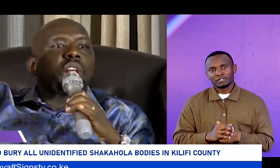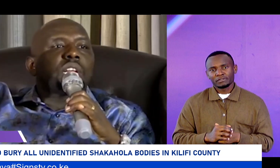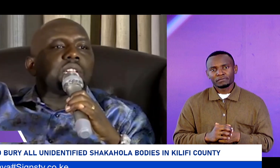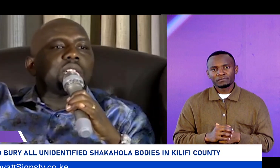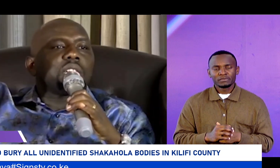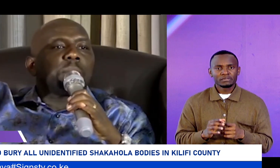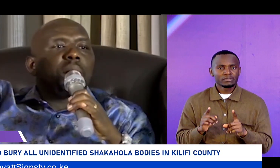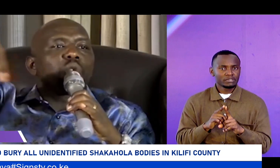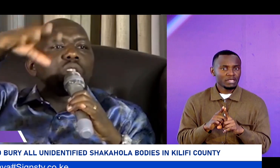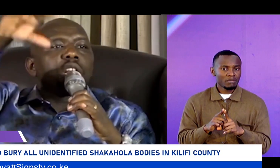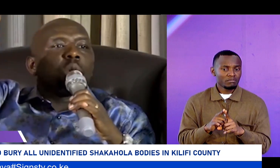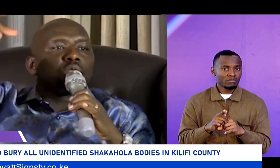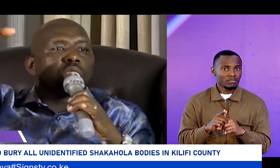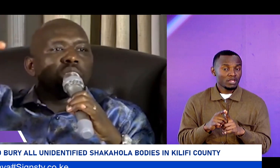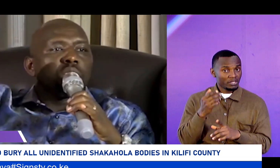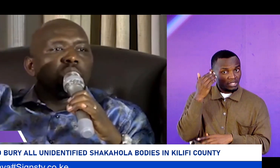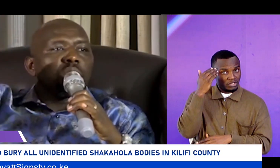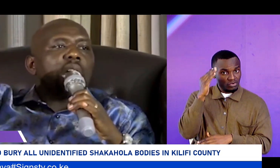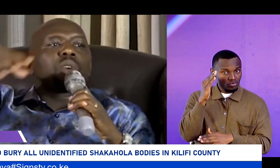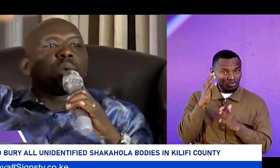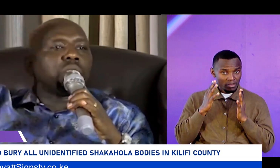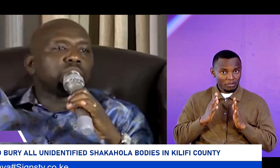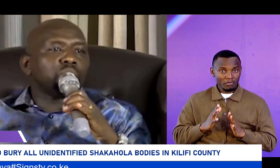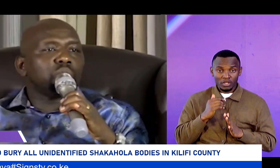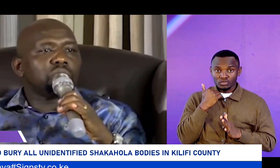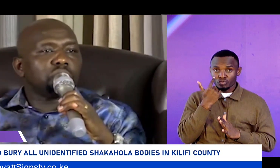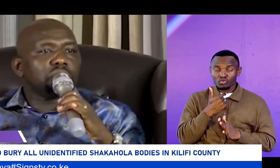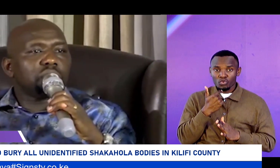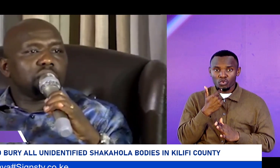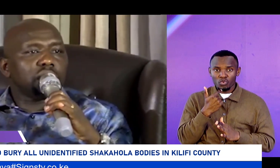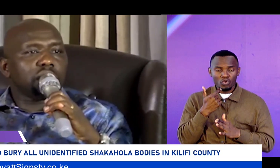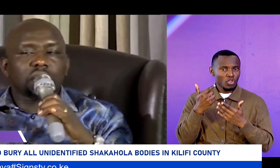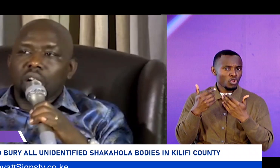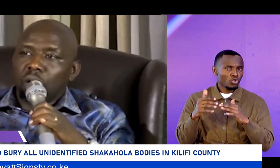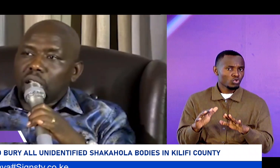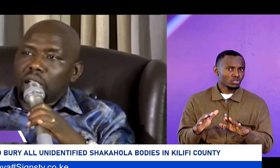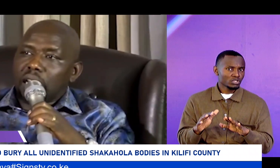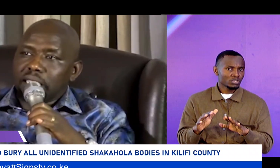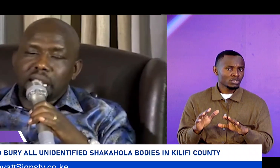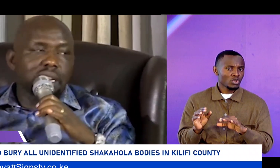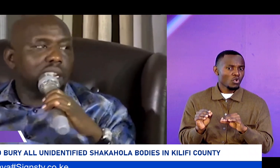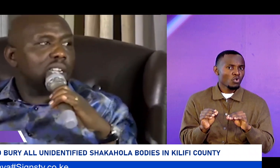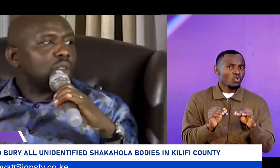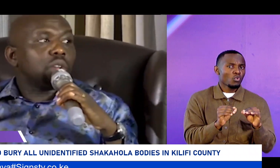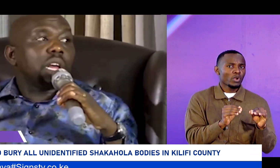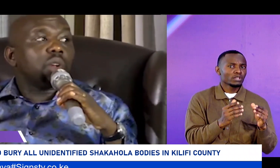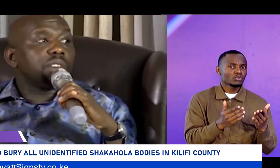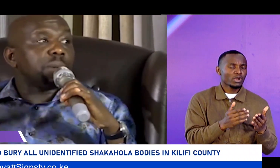that the person they lost actually went to Shakahola and they died there. So they are not even